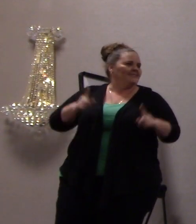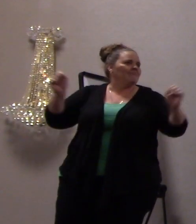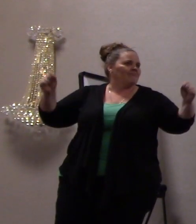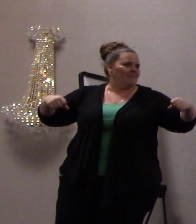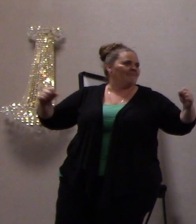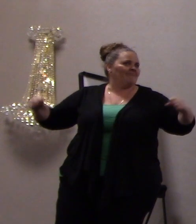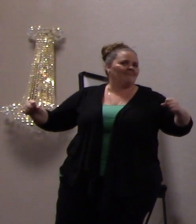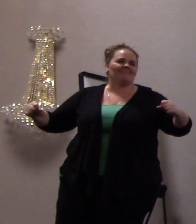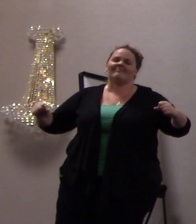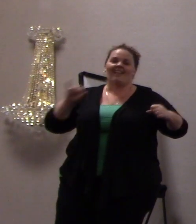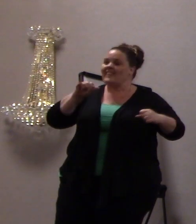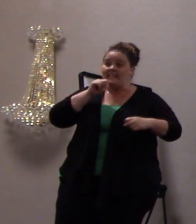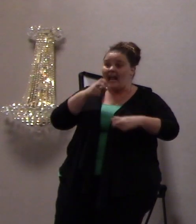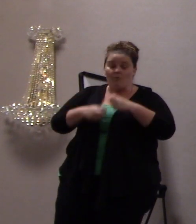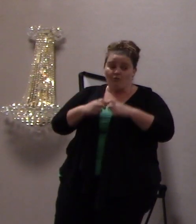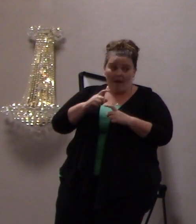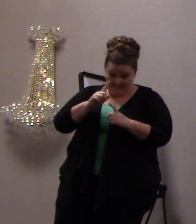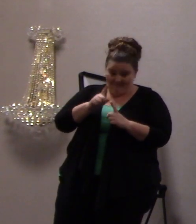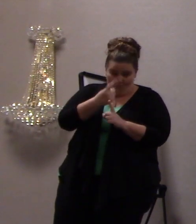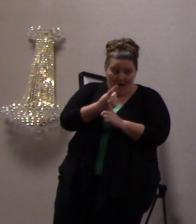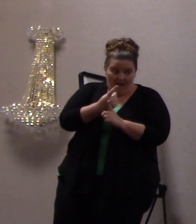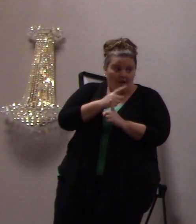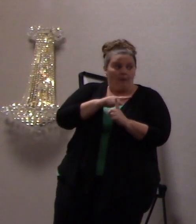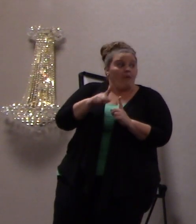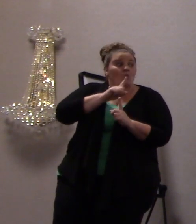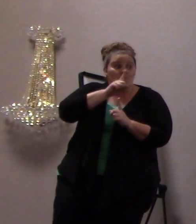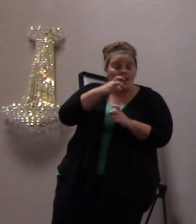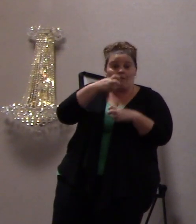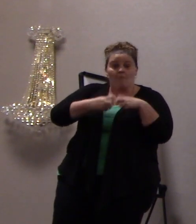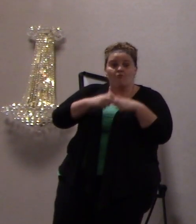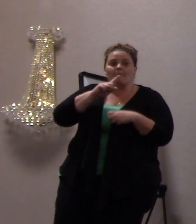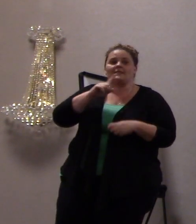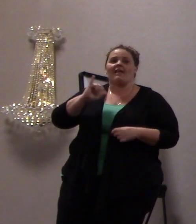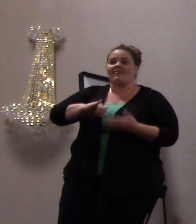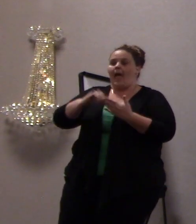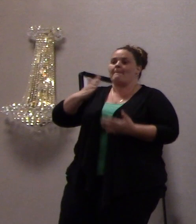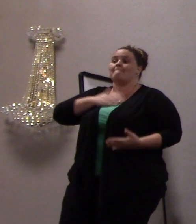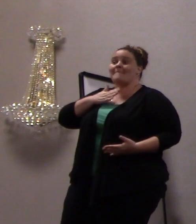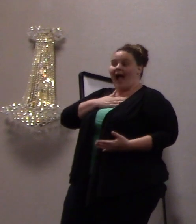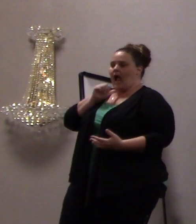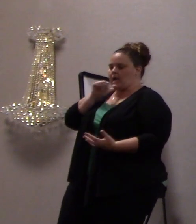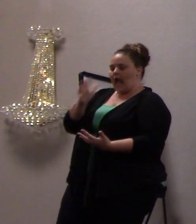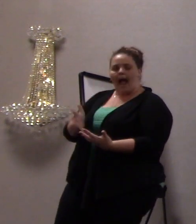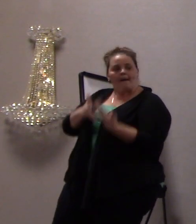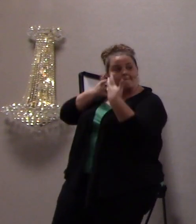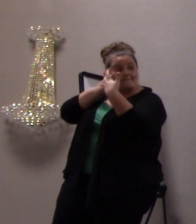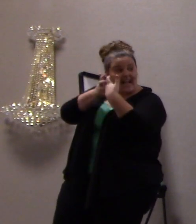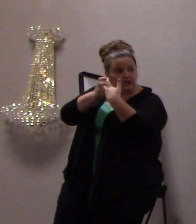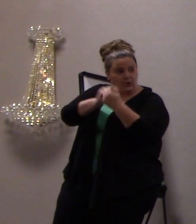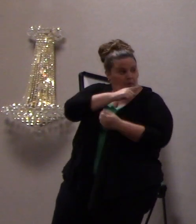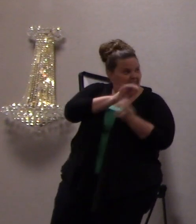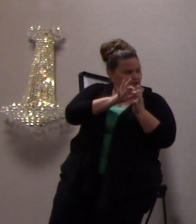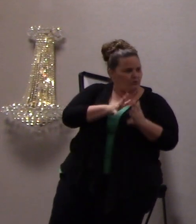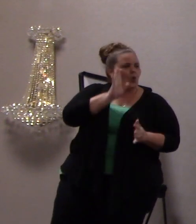And that's not a problem in and of itself. The problem is that my not meshing with this